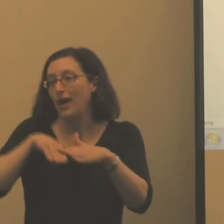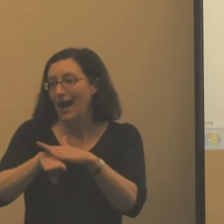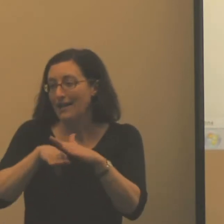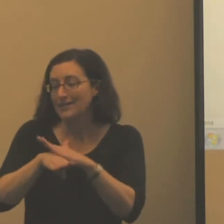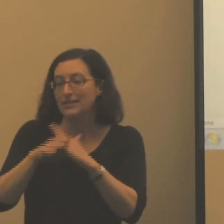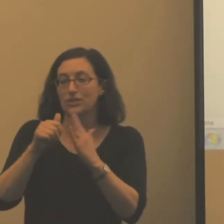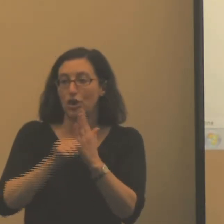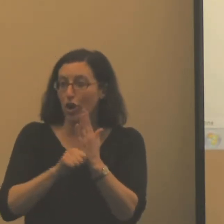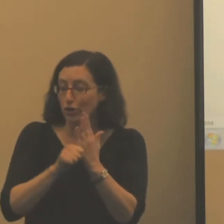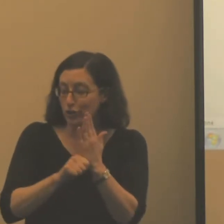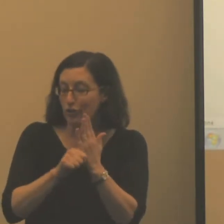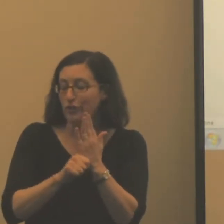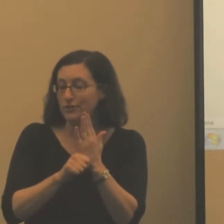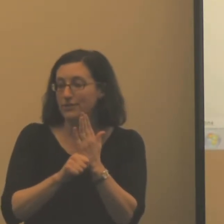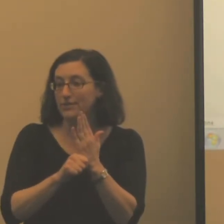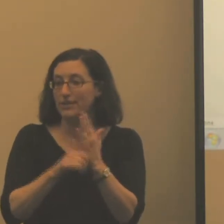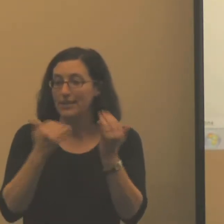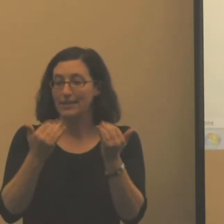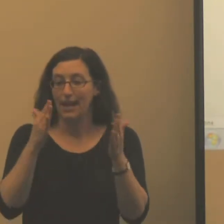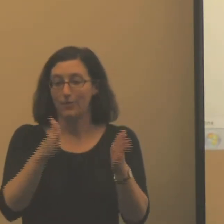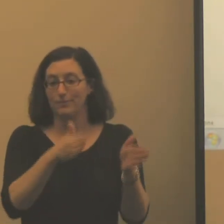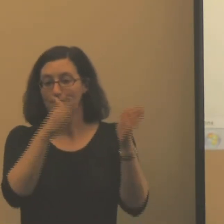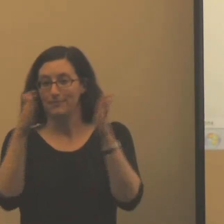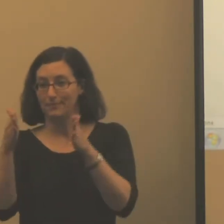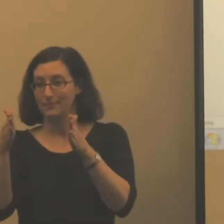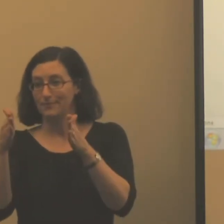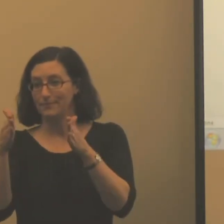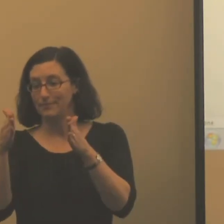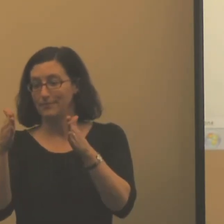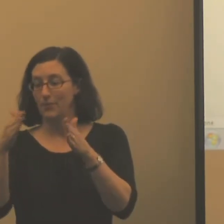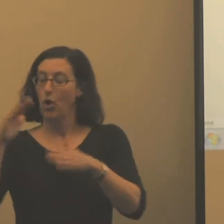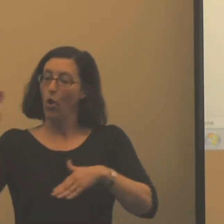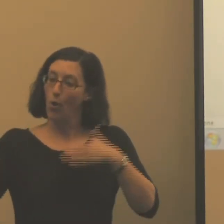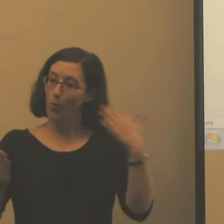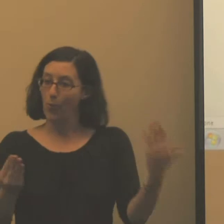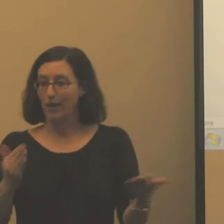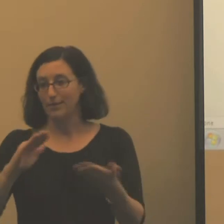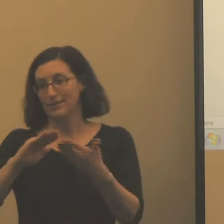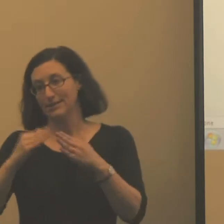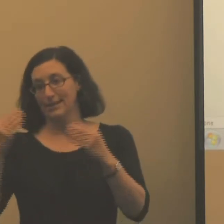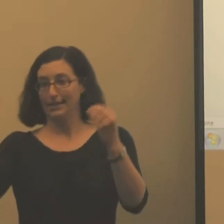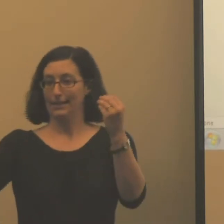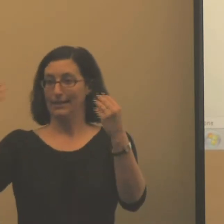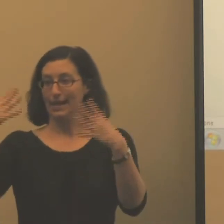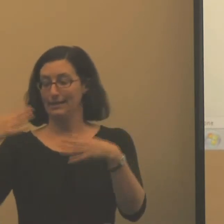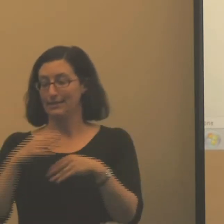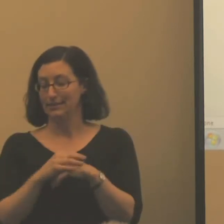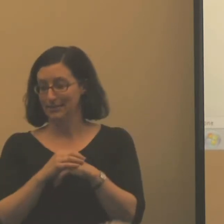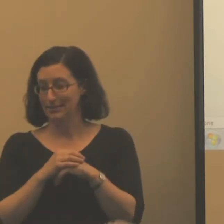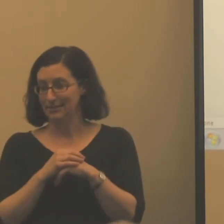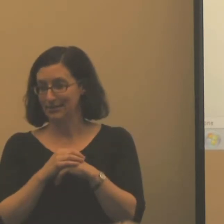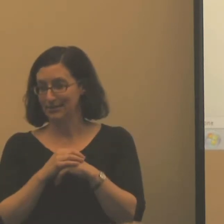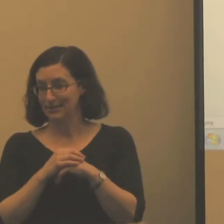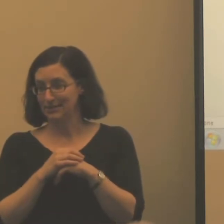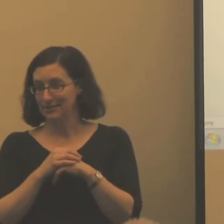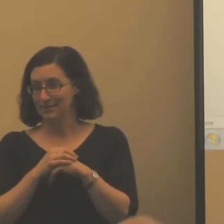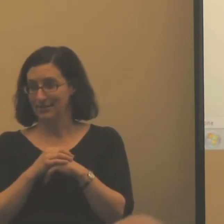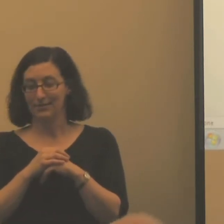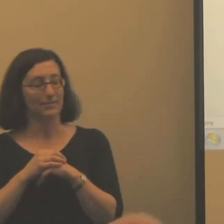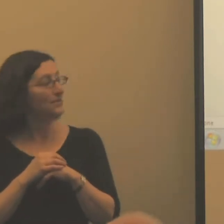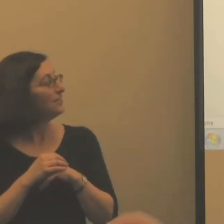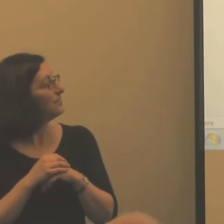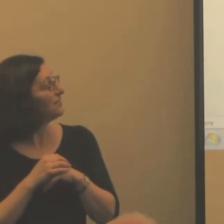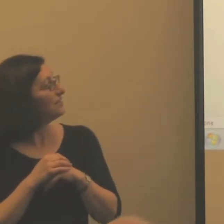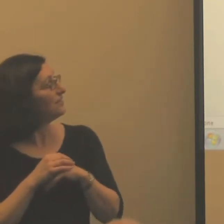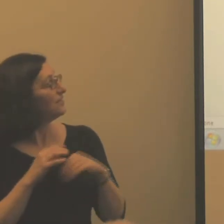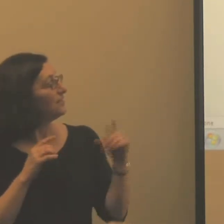link survey. Okay, great. I'm going to move to the next heading. Welcome to City Lights heading level 1. Heat wave link to temperatures heading level 2 link.